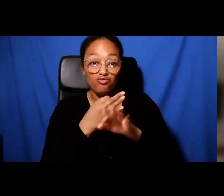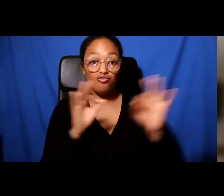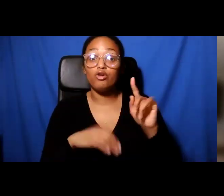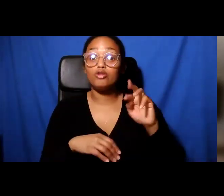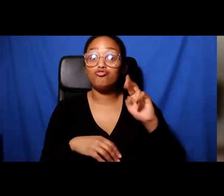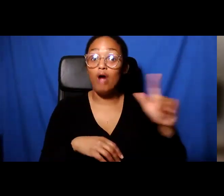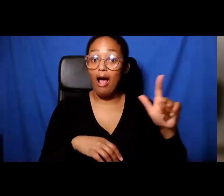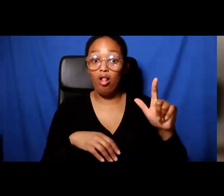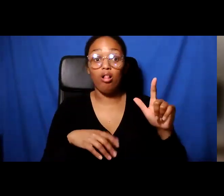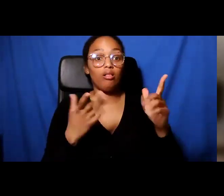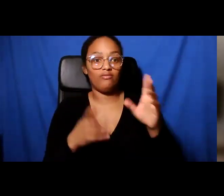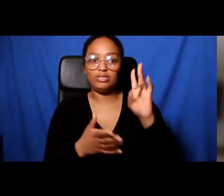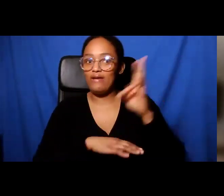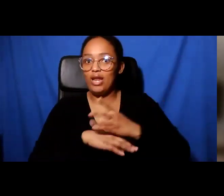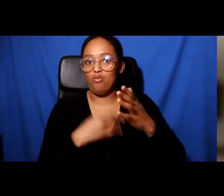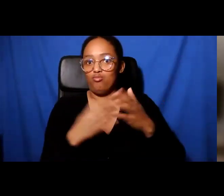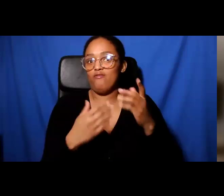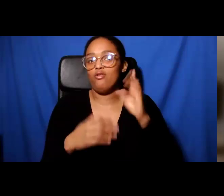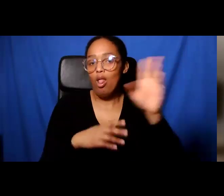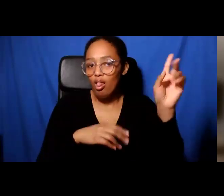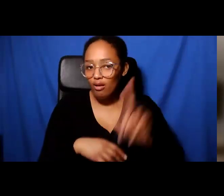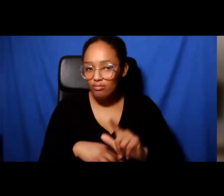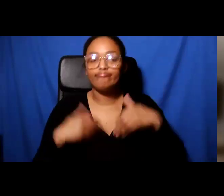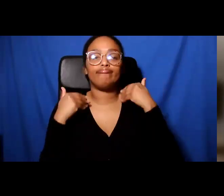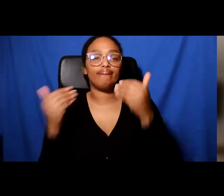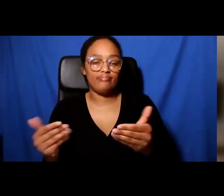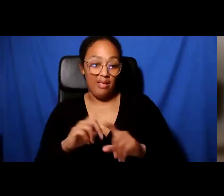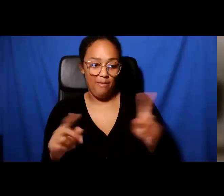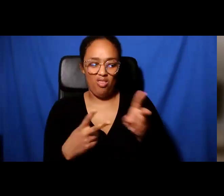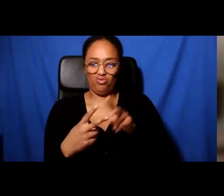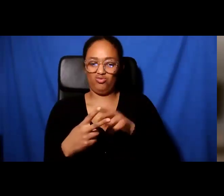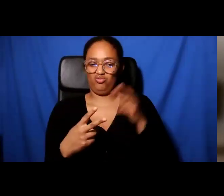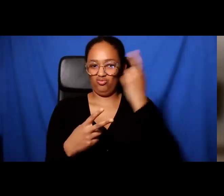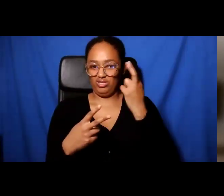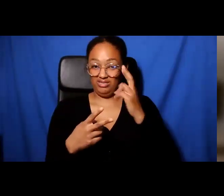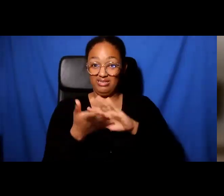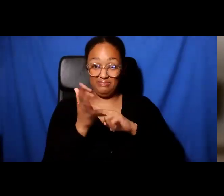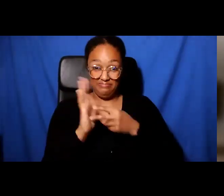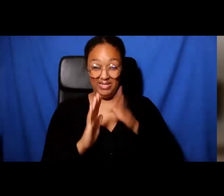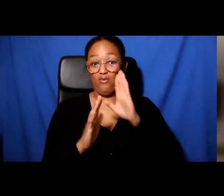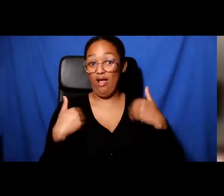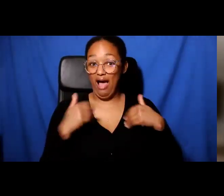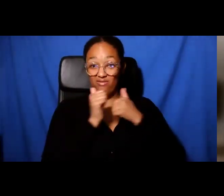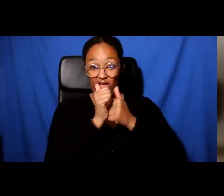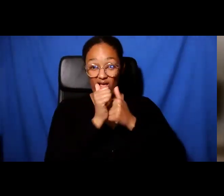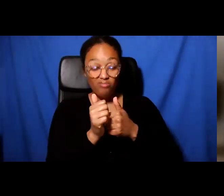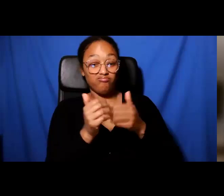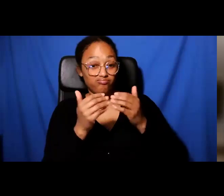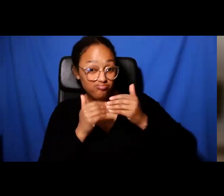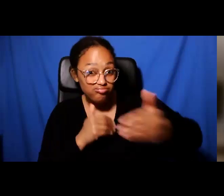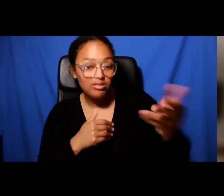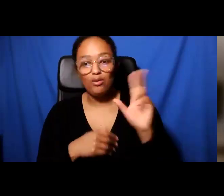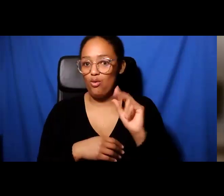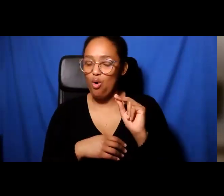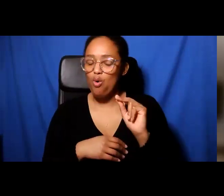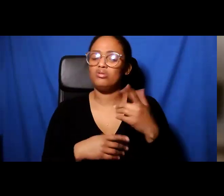a weird place for founders to be in because they can't figure out what's wrong. A lot of founders think it must be my product.